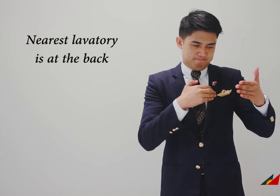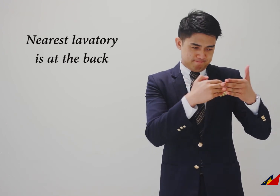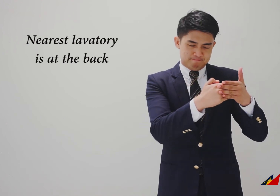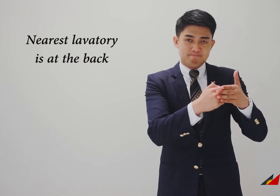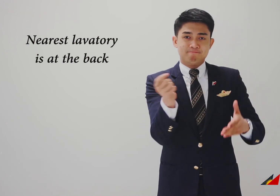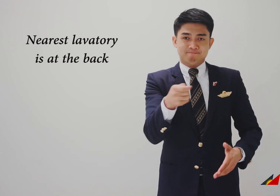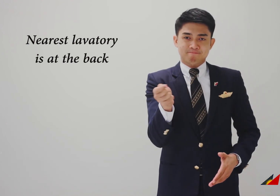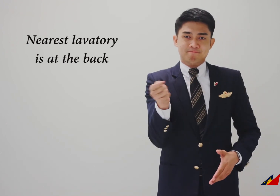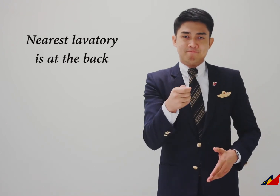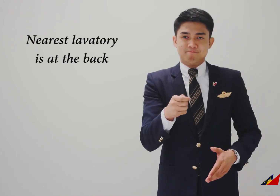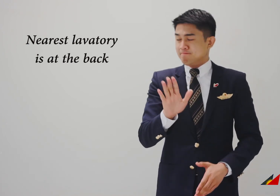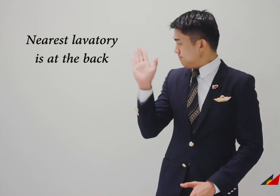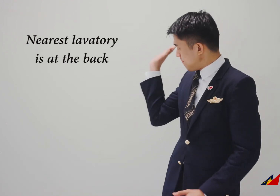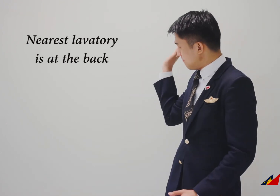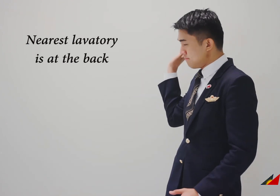Nearest lavatory is at the back.